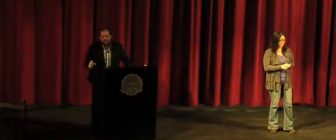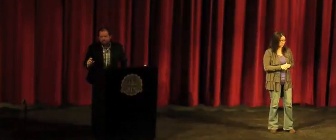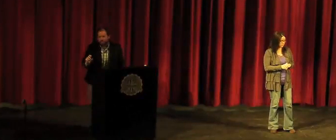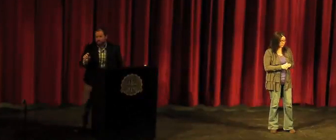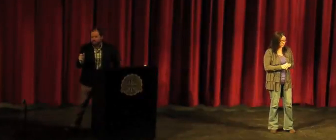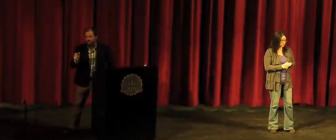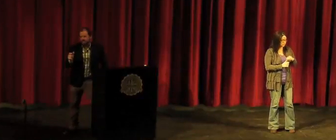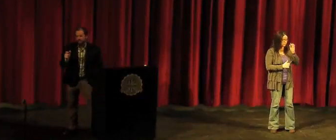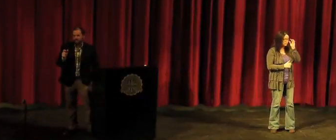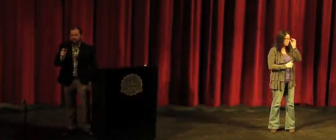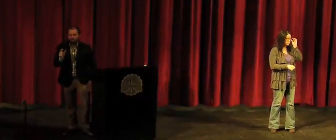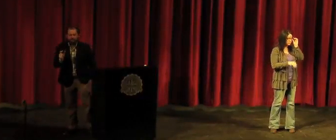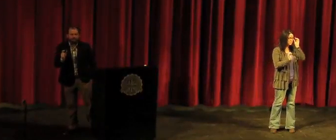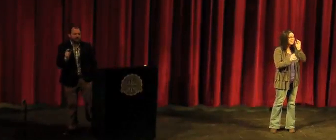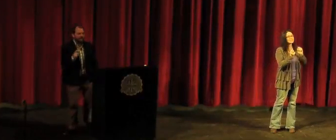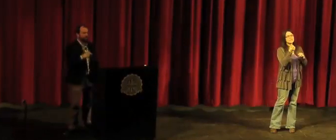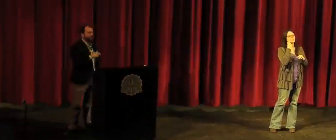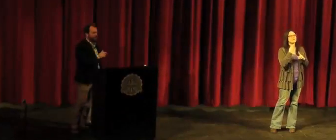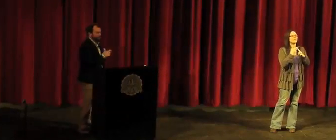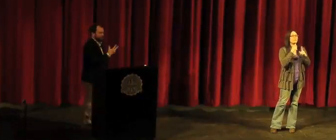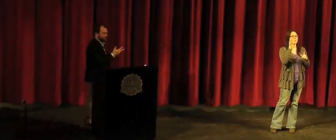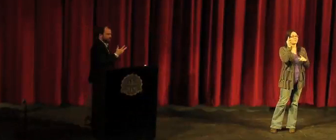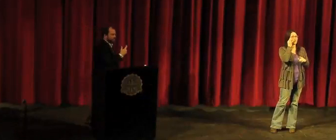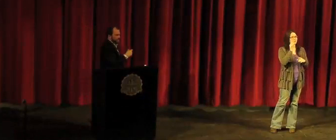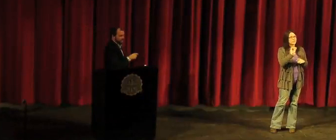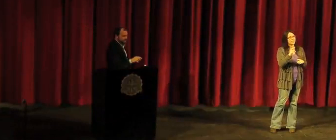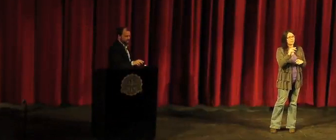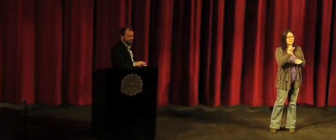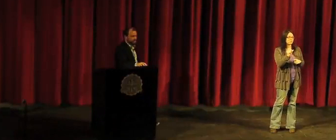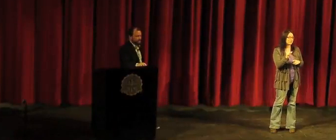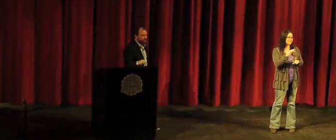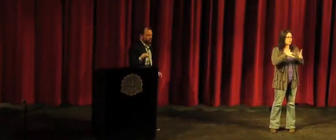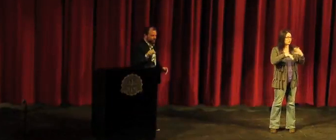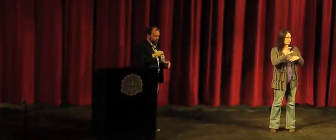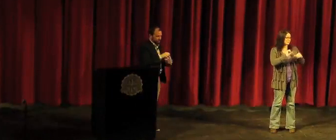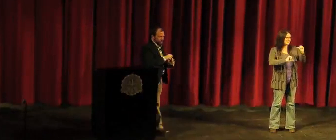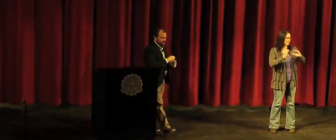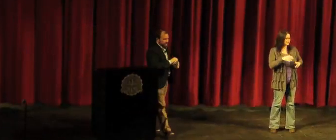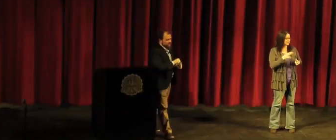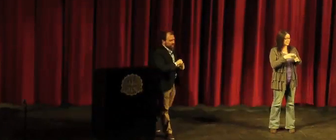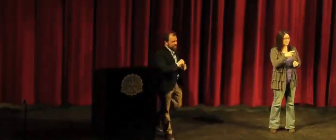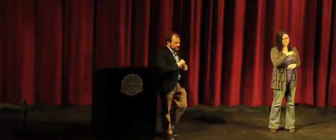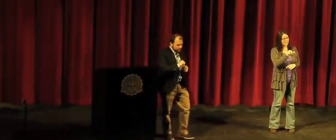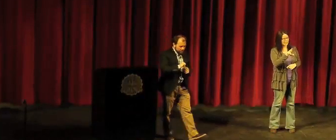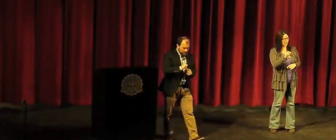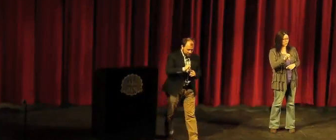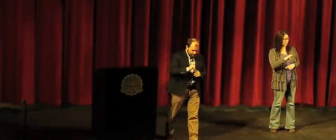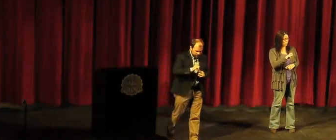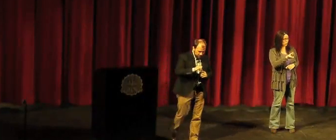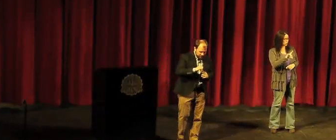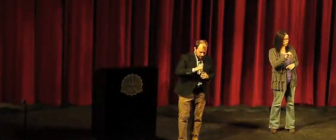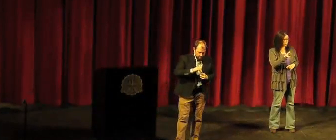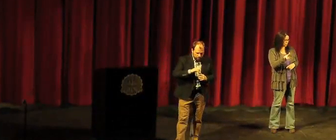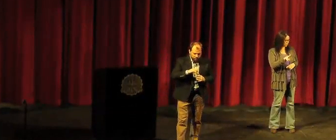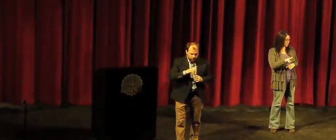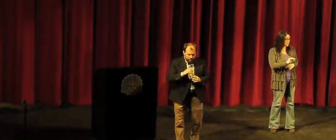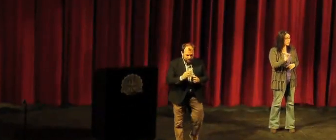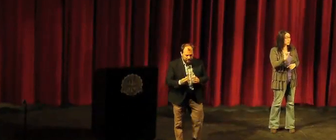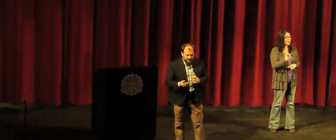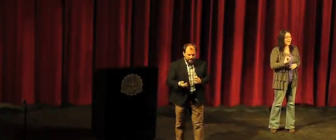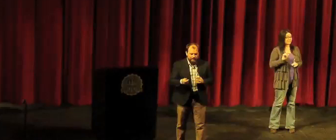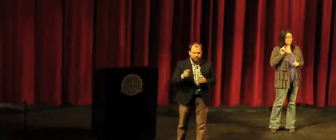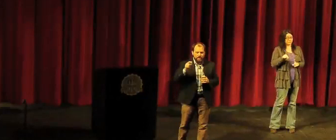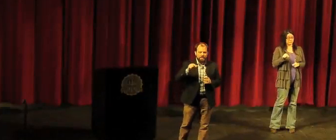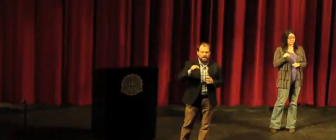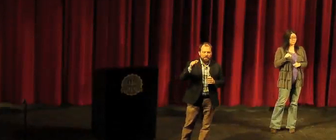This is an insight that comes from a French anthropologist, social scientist named Pierre Bourdieu. So as an anthropologist, Bourdieu